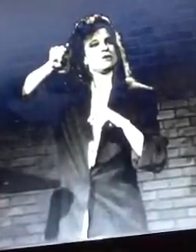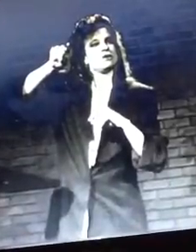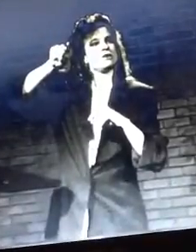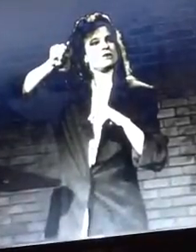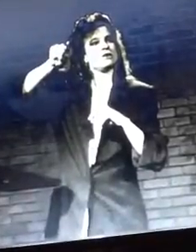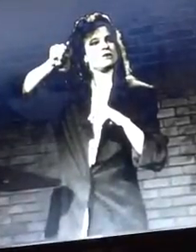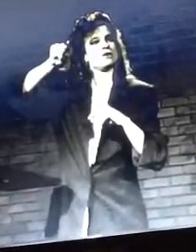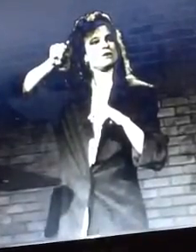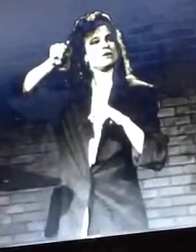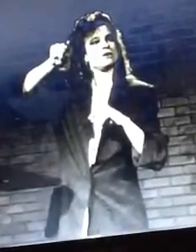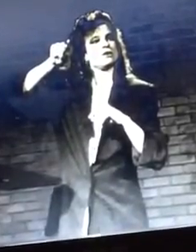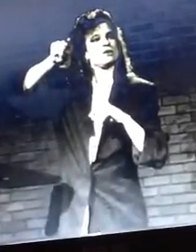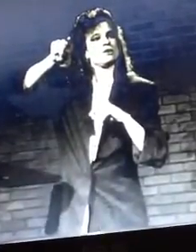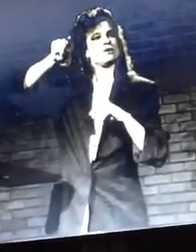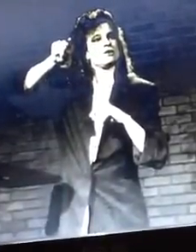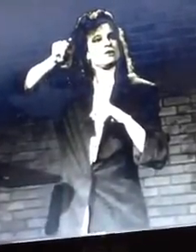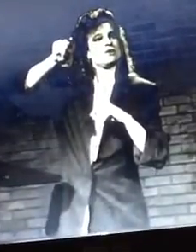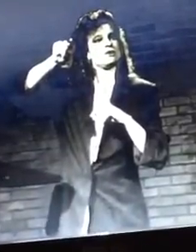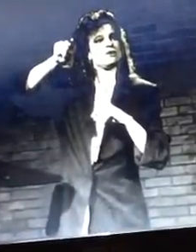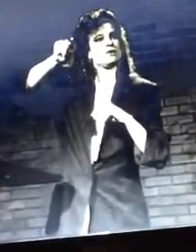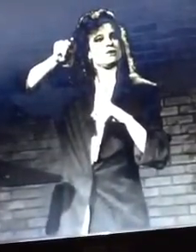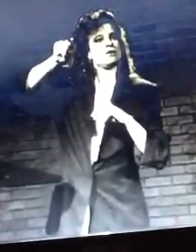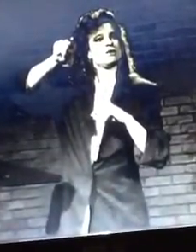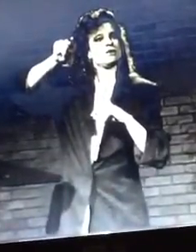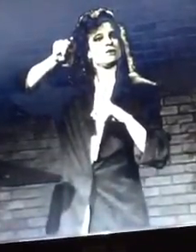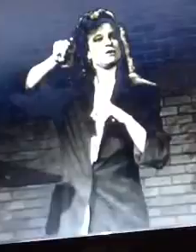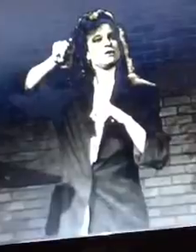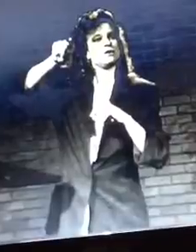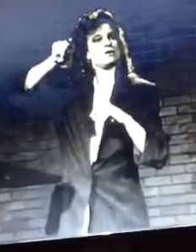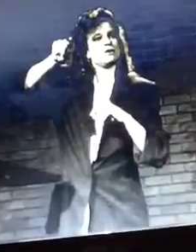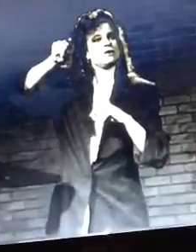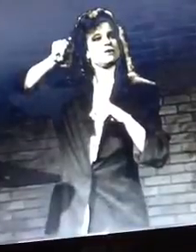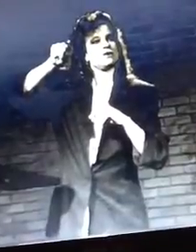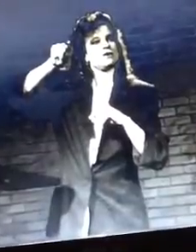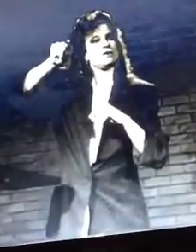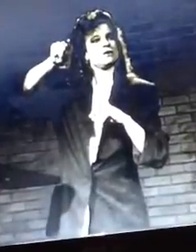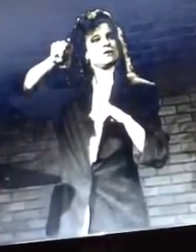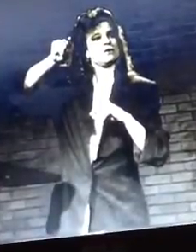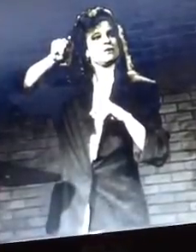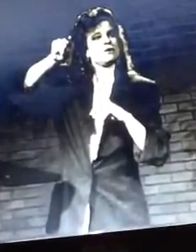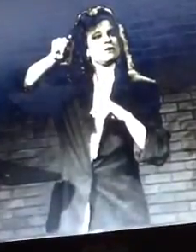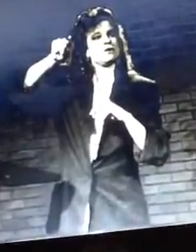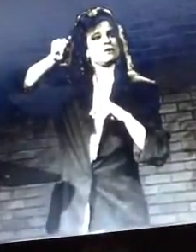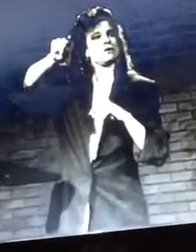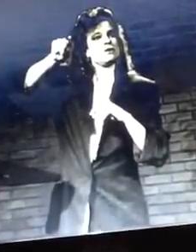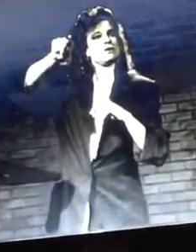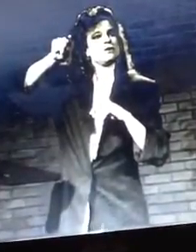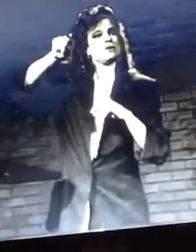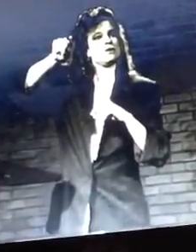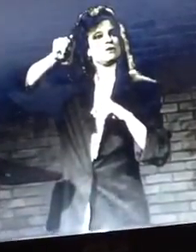Interpreters are considered and classified as reasonable accommodations. And this is my sign for